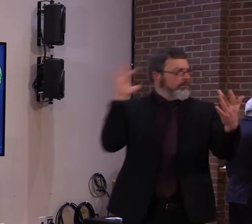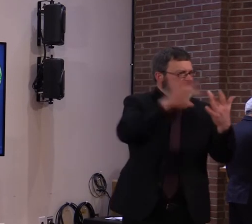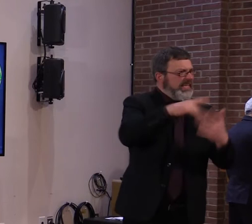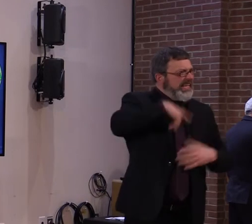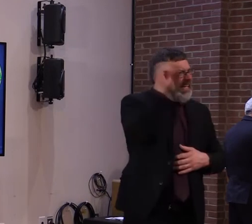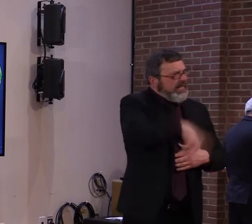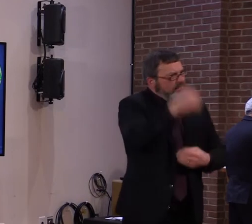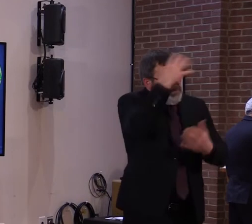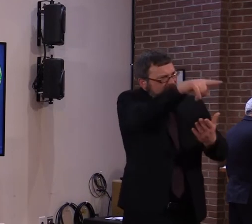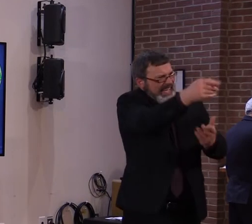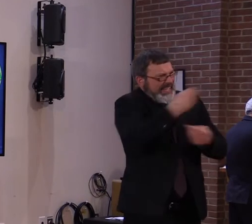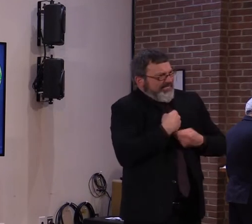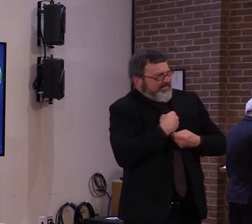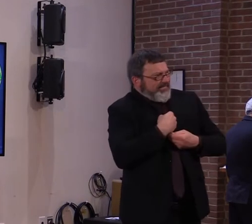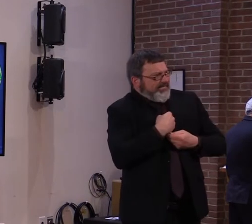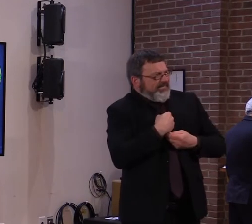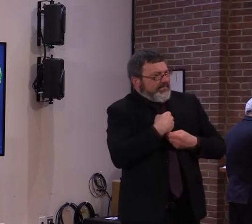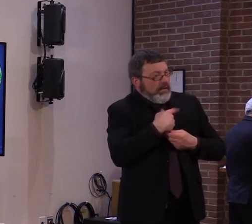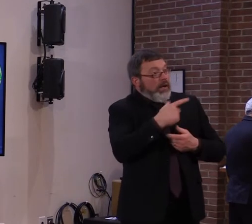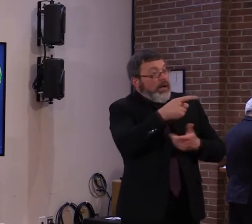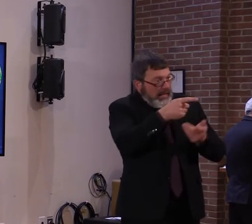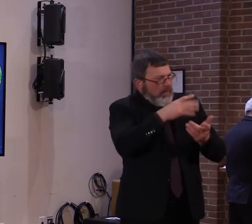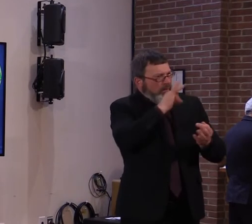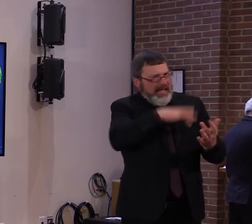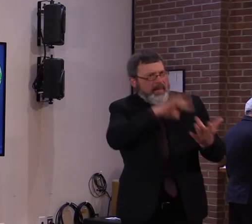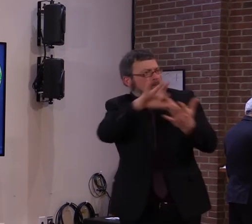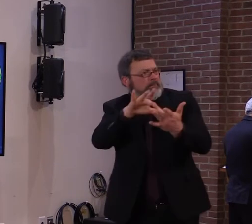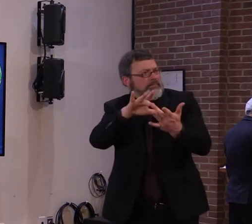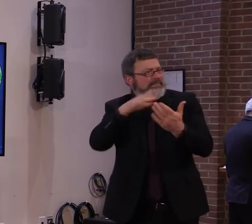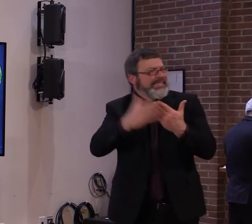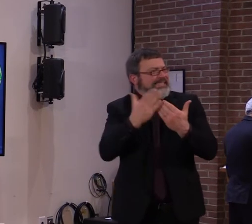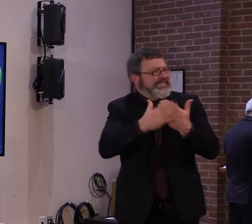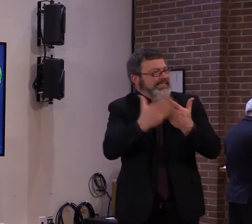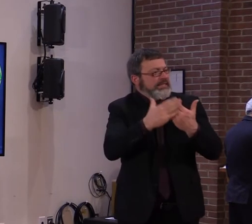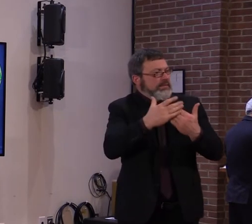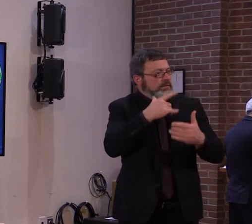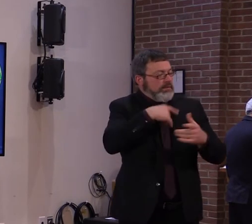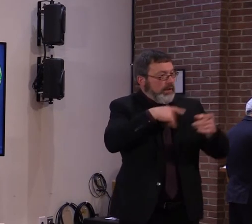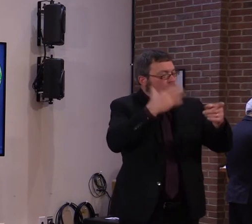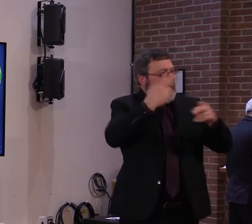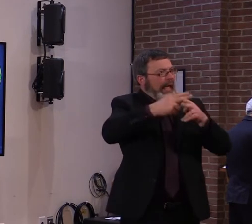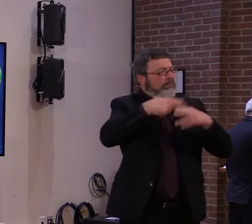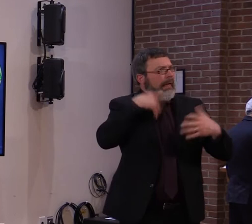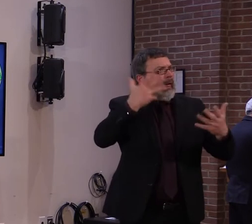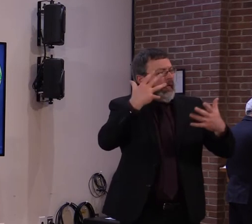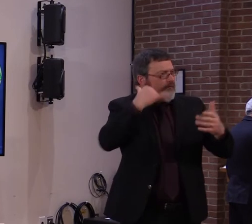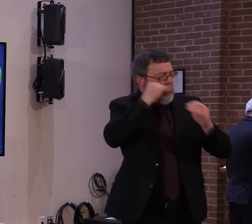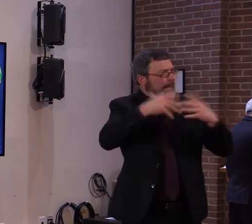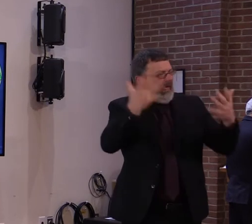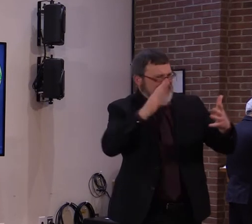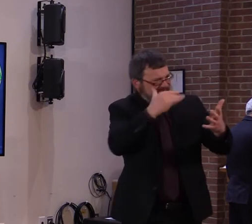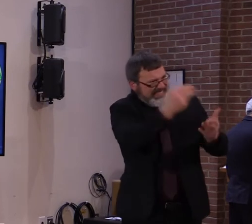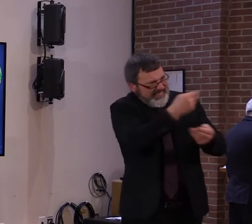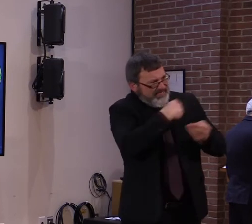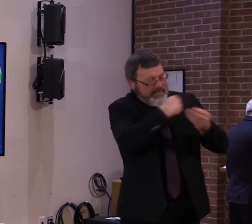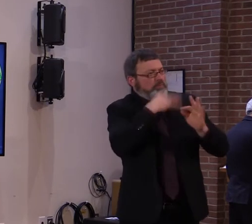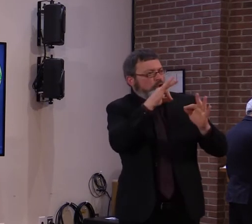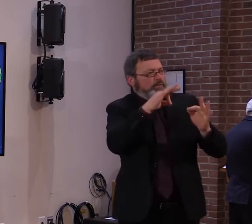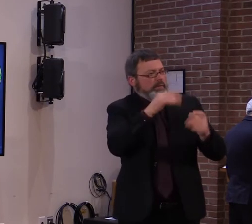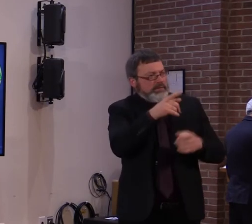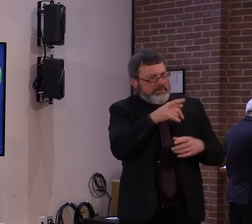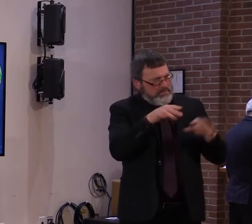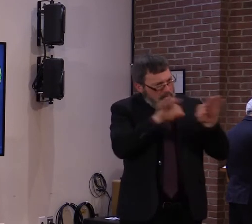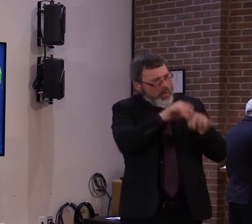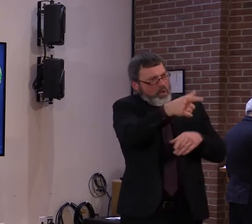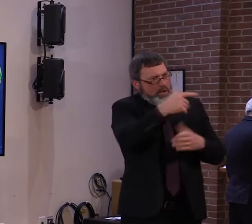from these students, help schools continue to offer in-person instruction. We have seen cases in